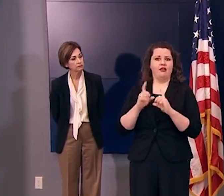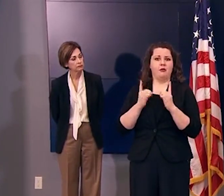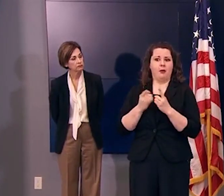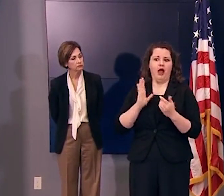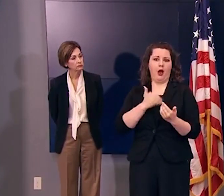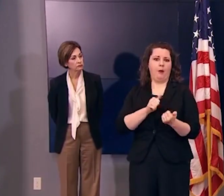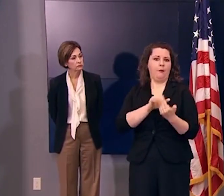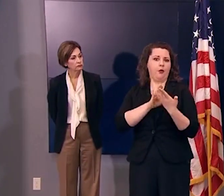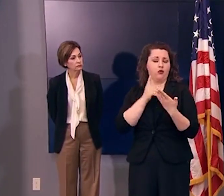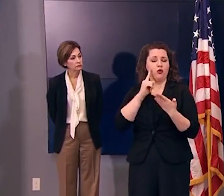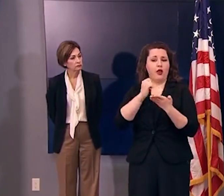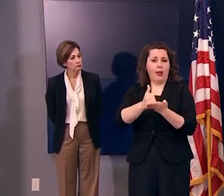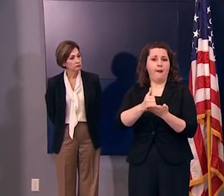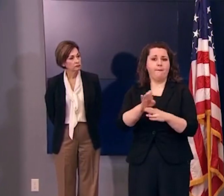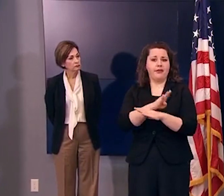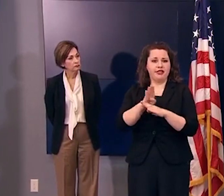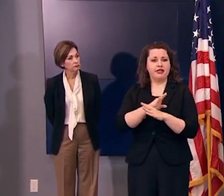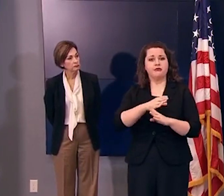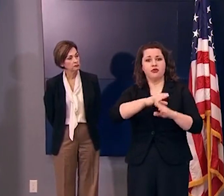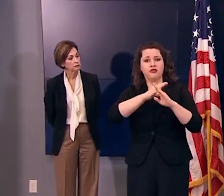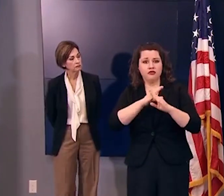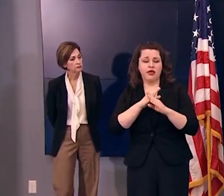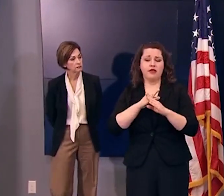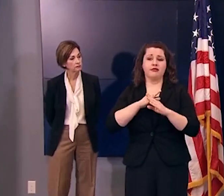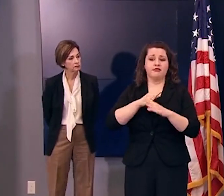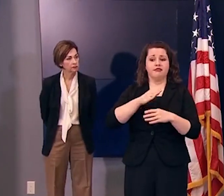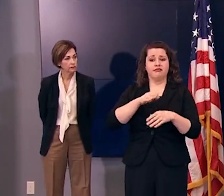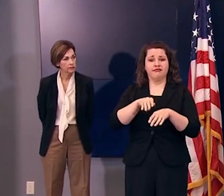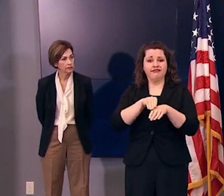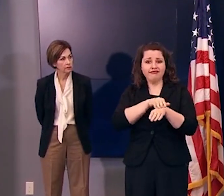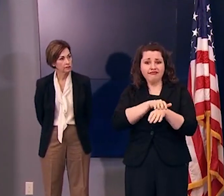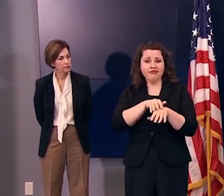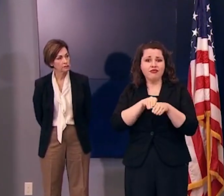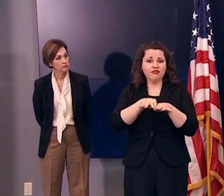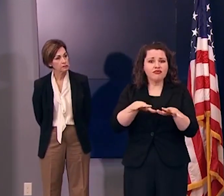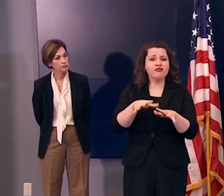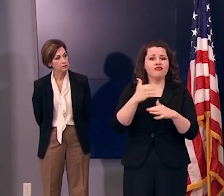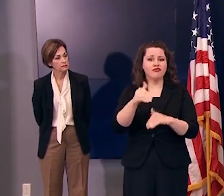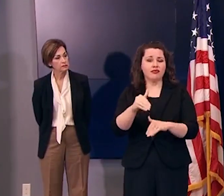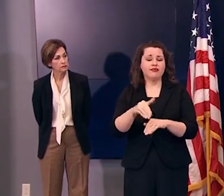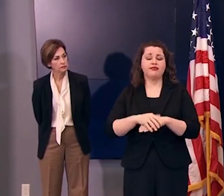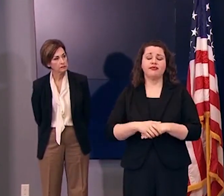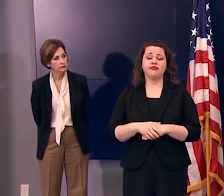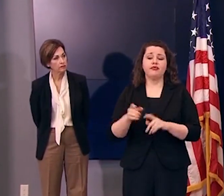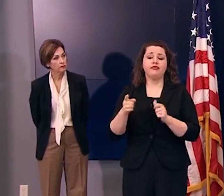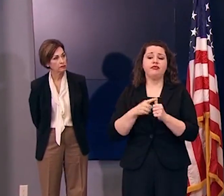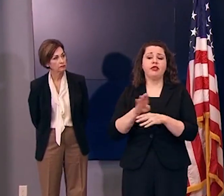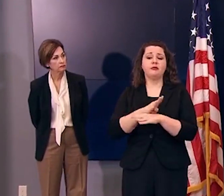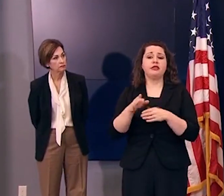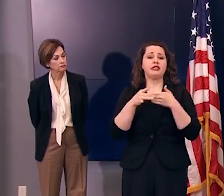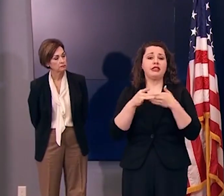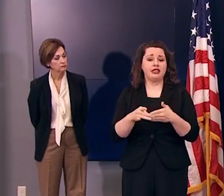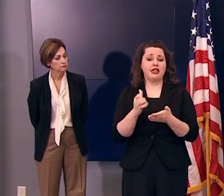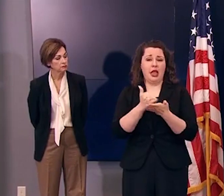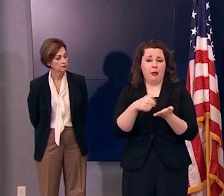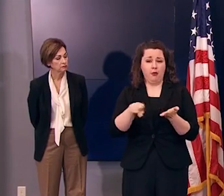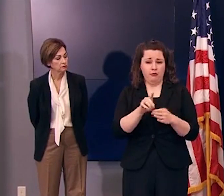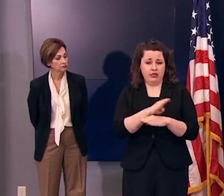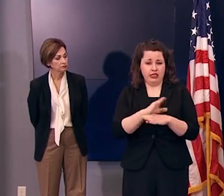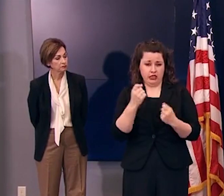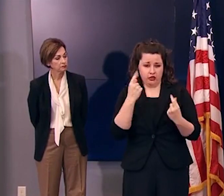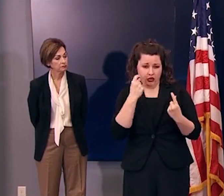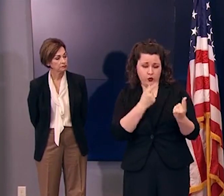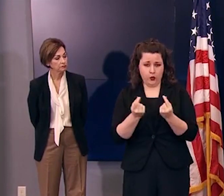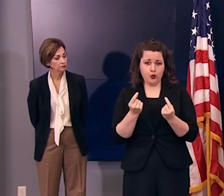taking to help businesses prevent, detect, and mitigate outbreaks. First, we have business guidance that helps businesses understand what